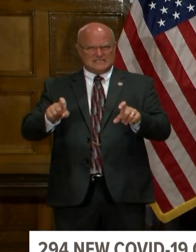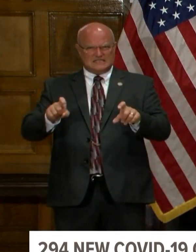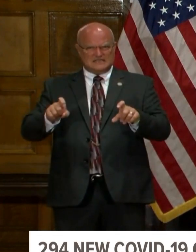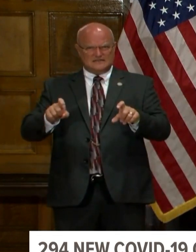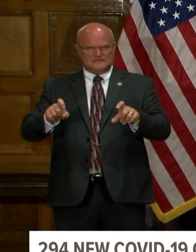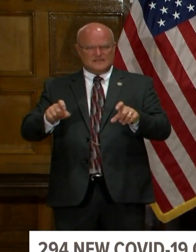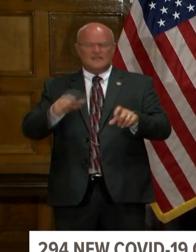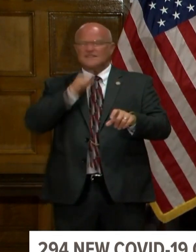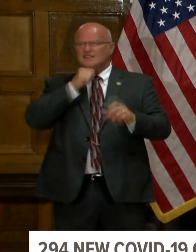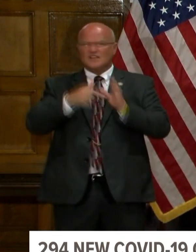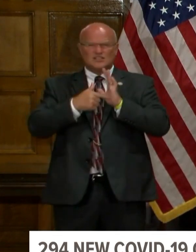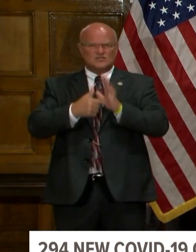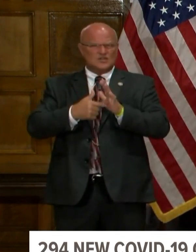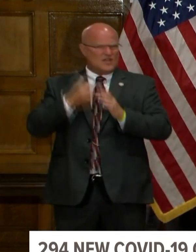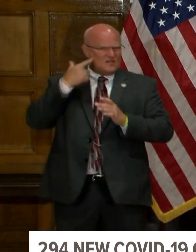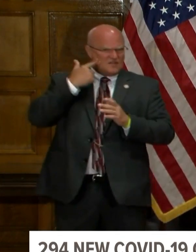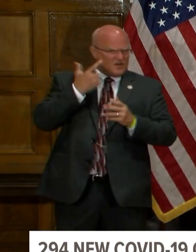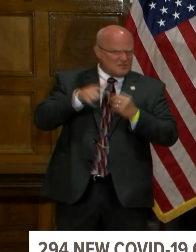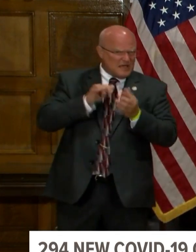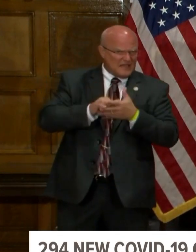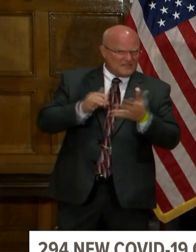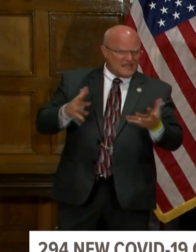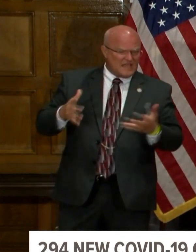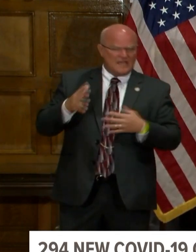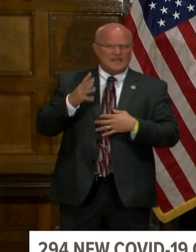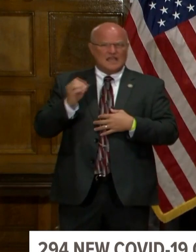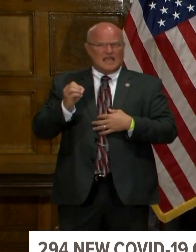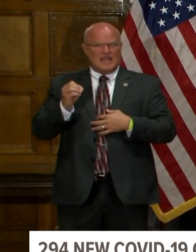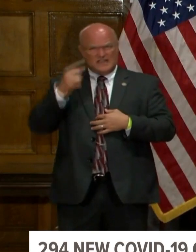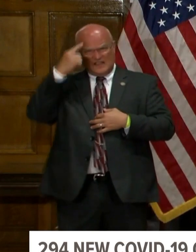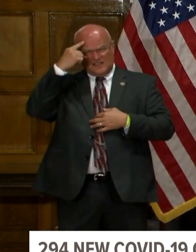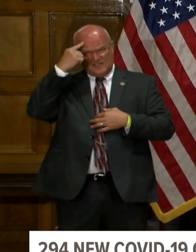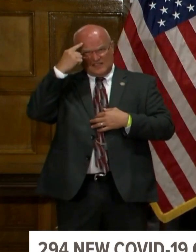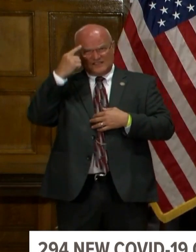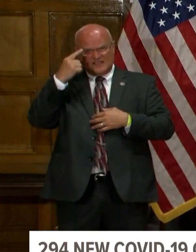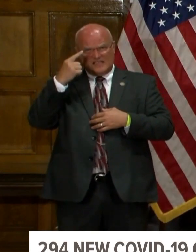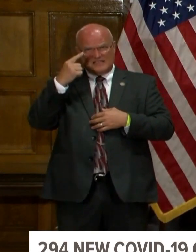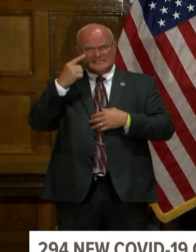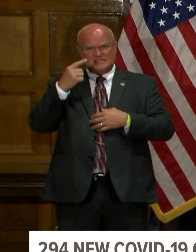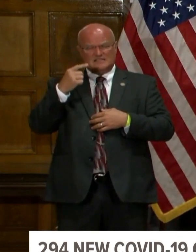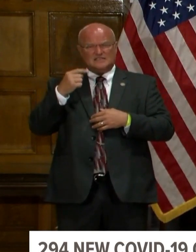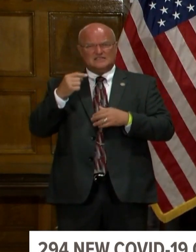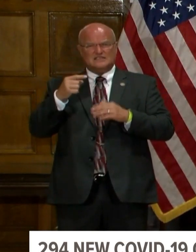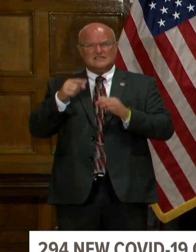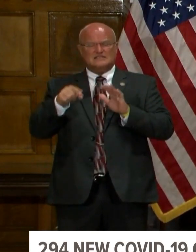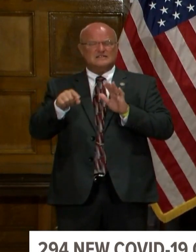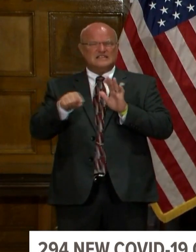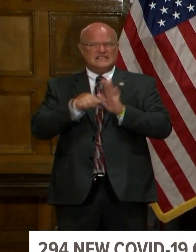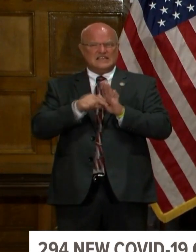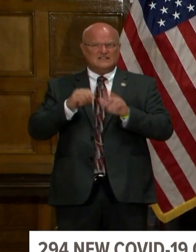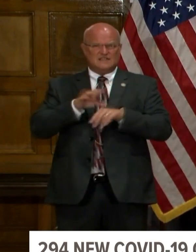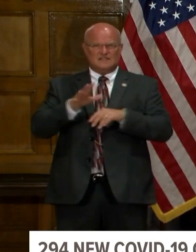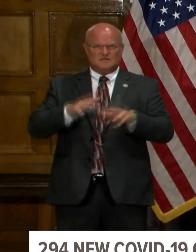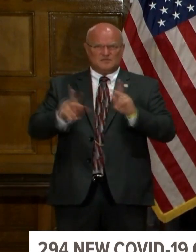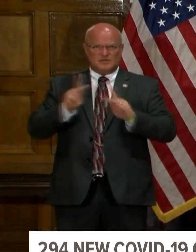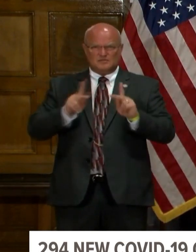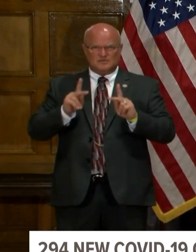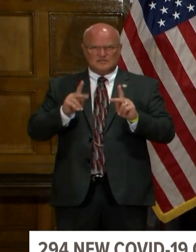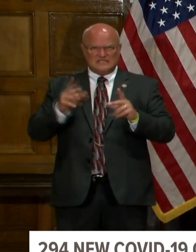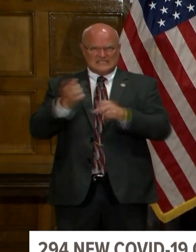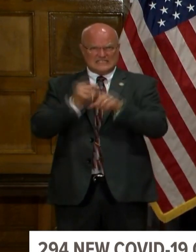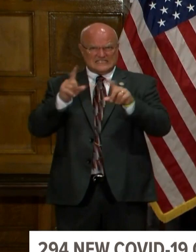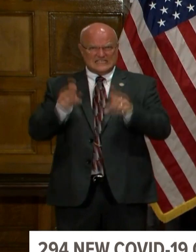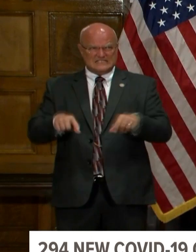have symptoms. Have you heard anything about that, and do you think that's deterring people from getting tested? Do you want me